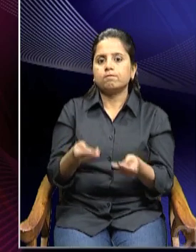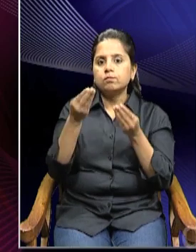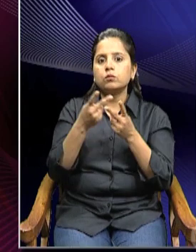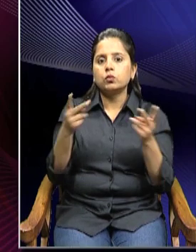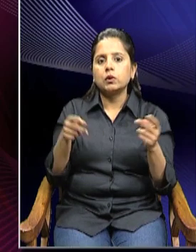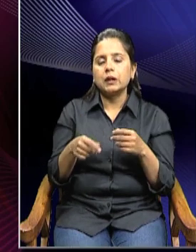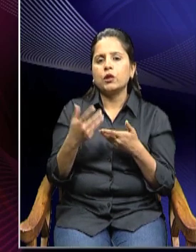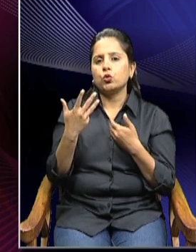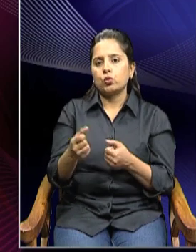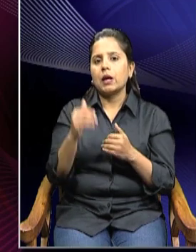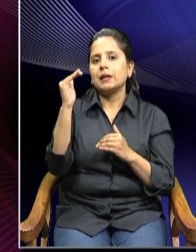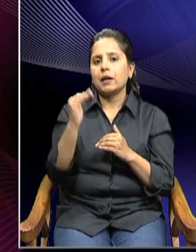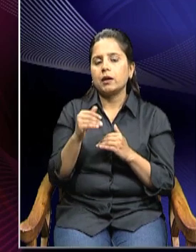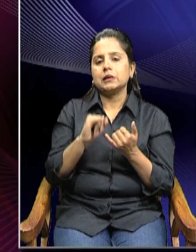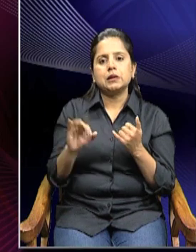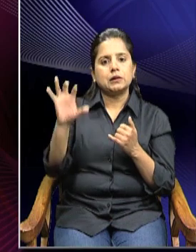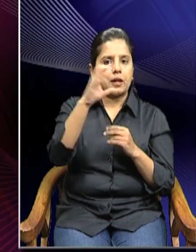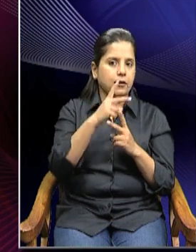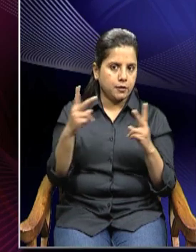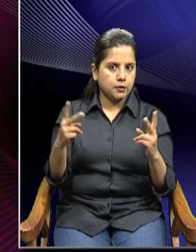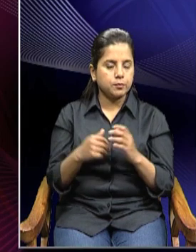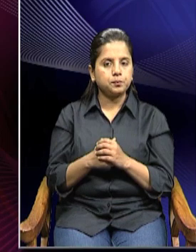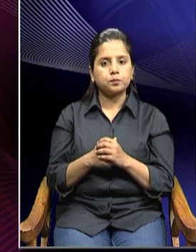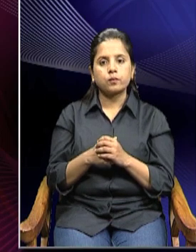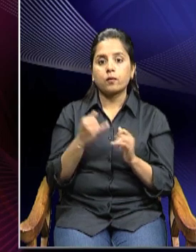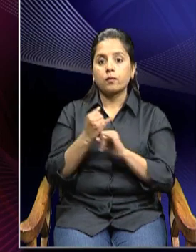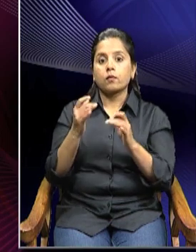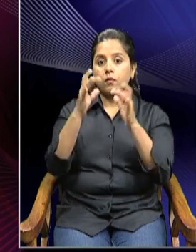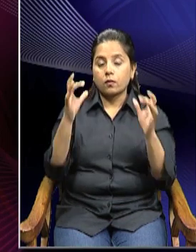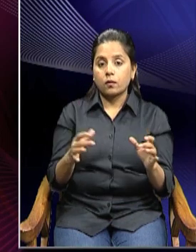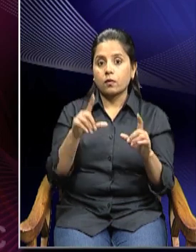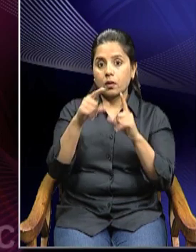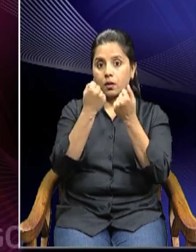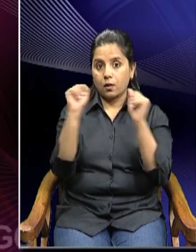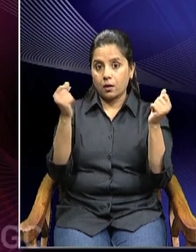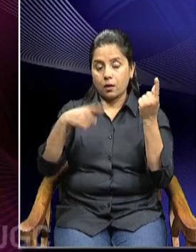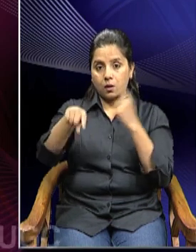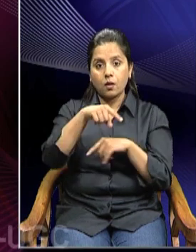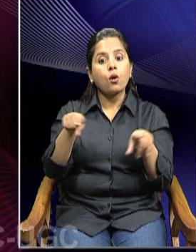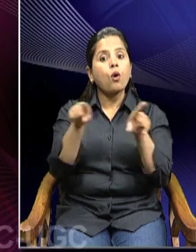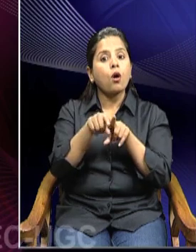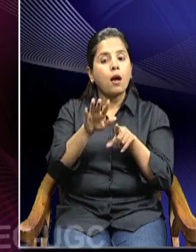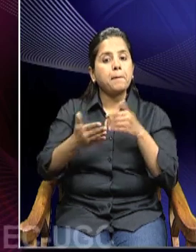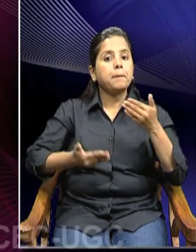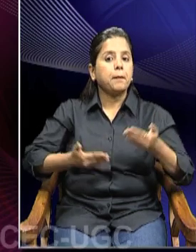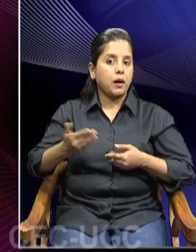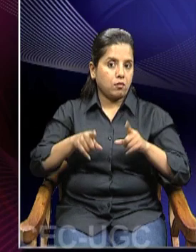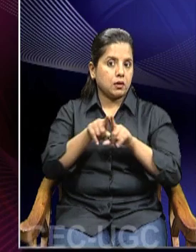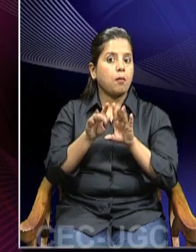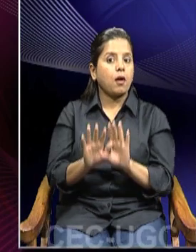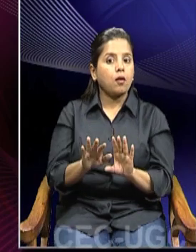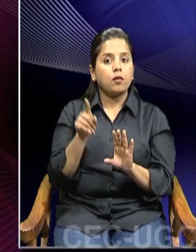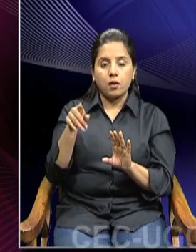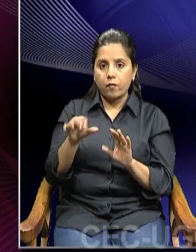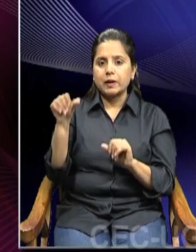of trust between states. Institutional liberals are also behavioralist. They